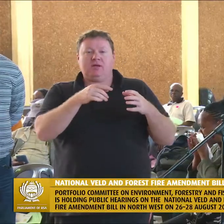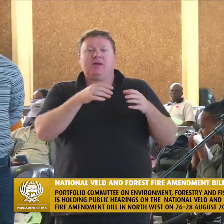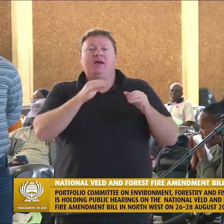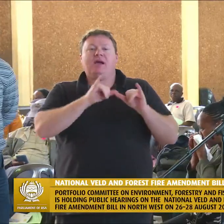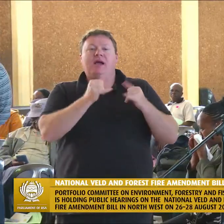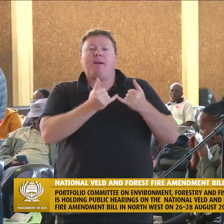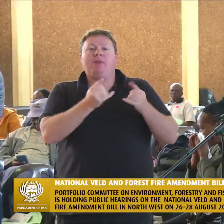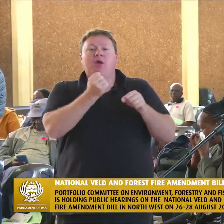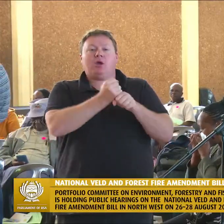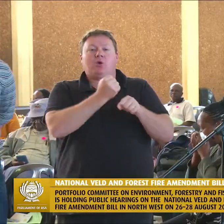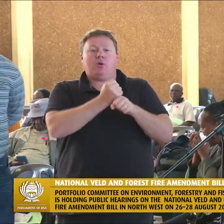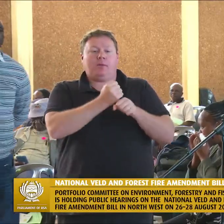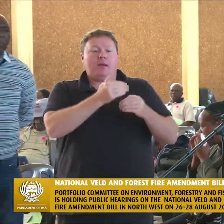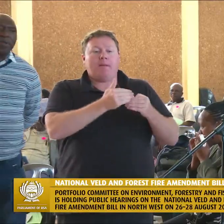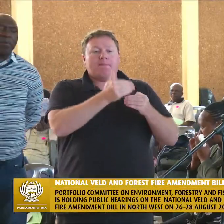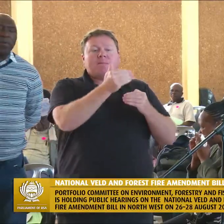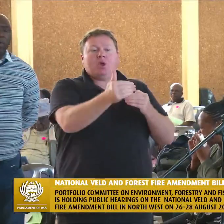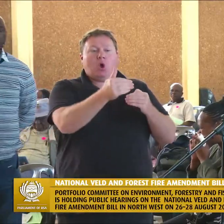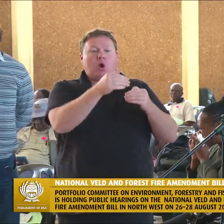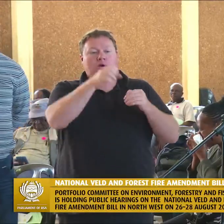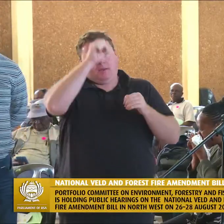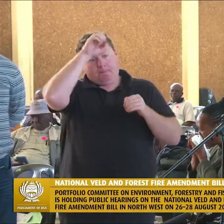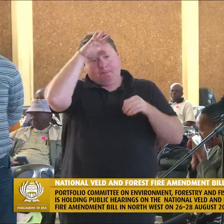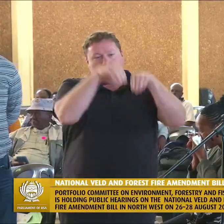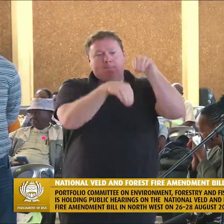called beyond mining solutions